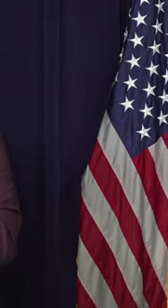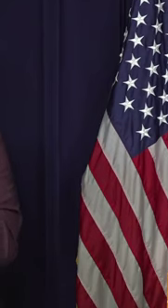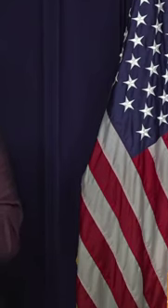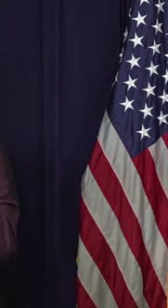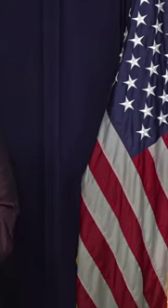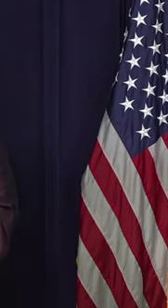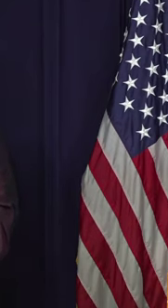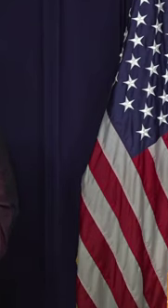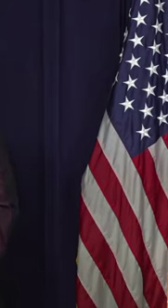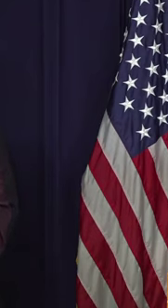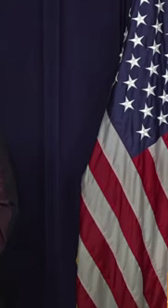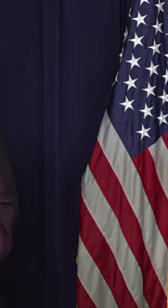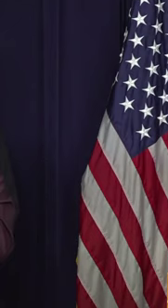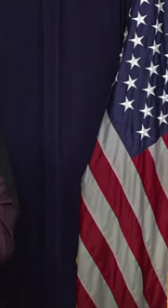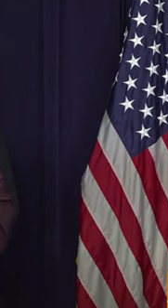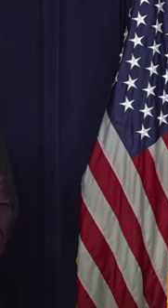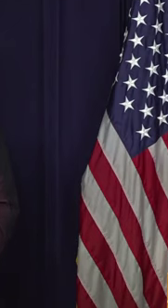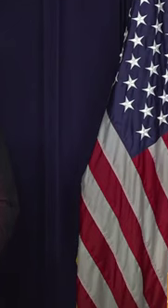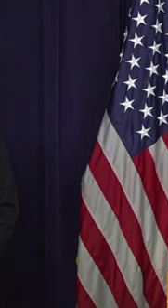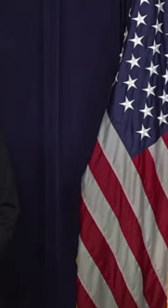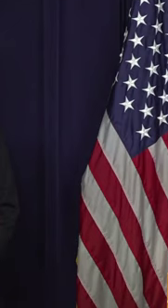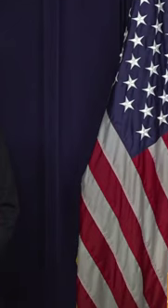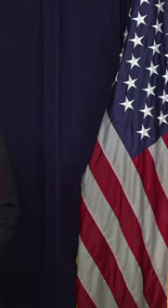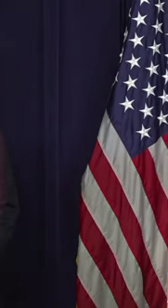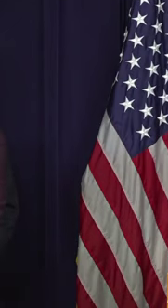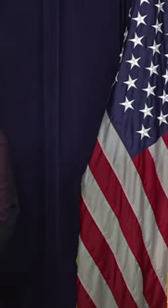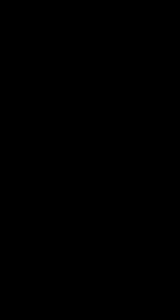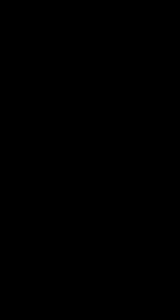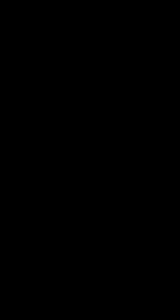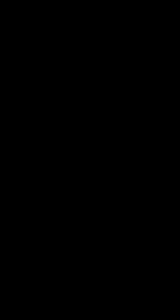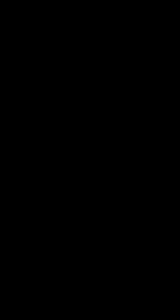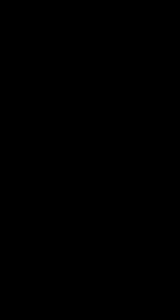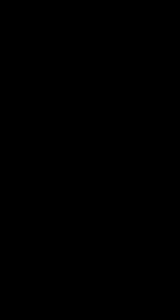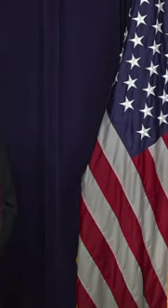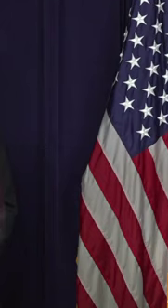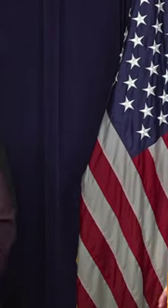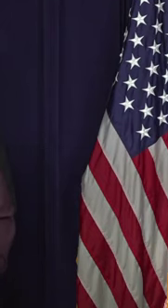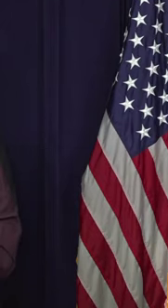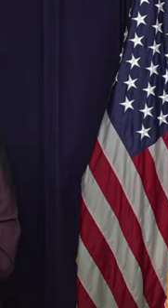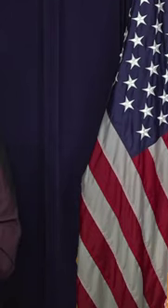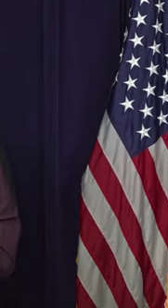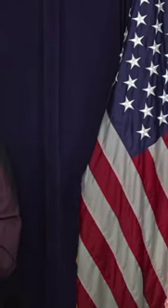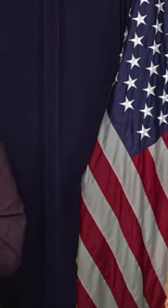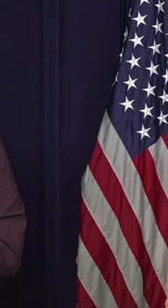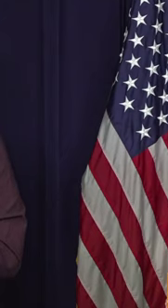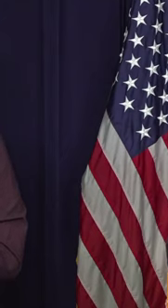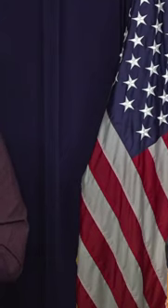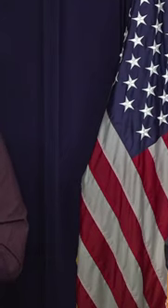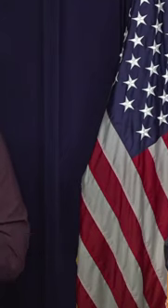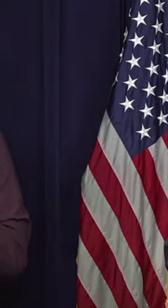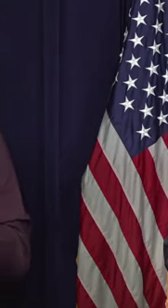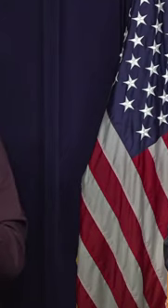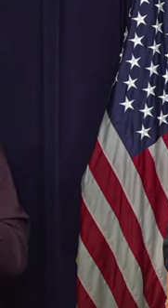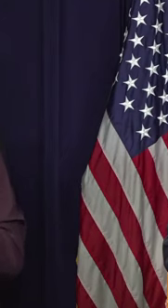disaster assistance loans of up to $2 million. As of yesterday, we were able to do more